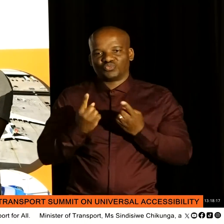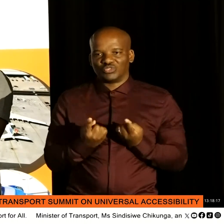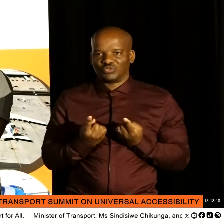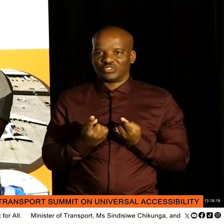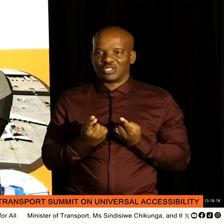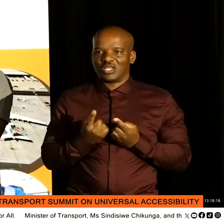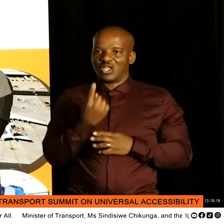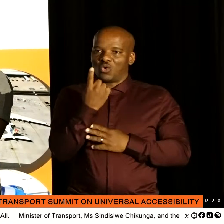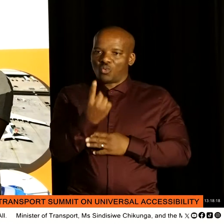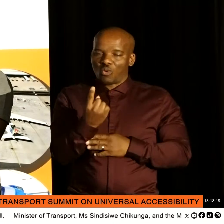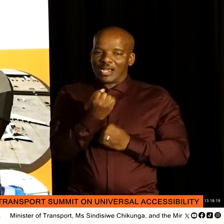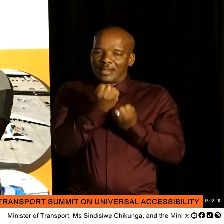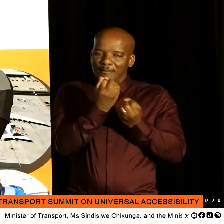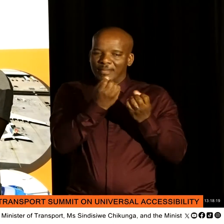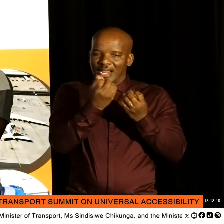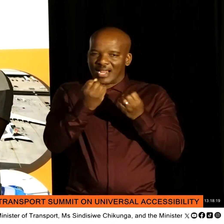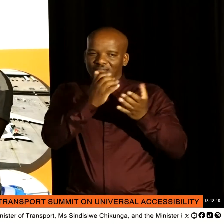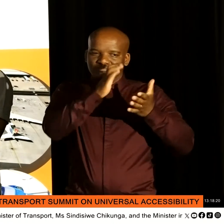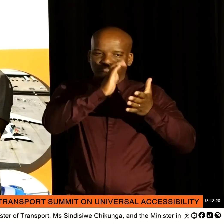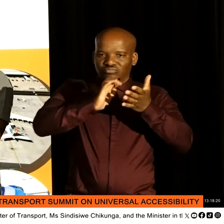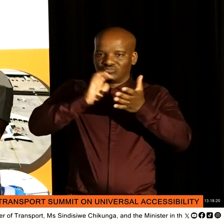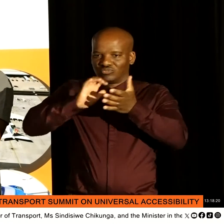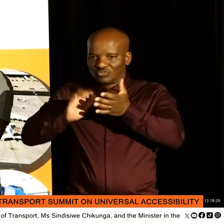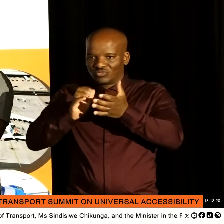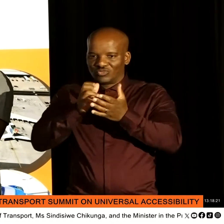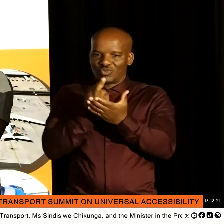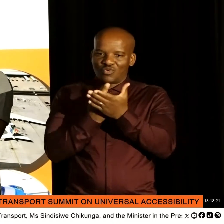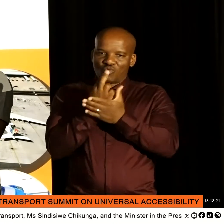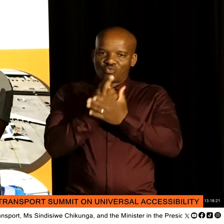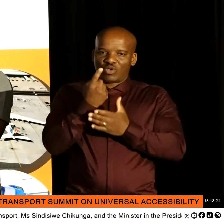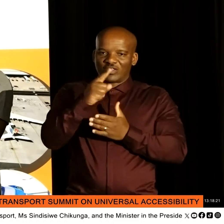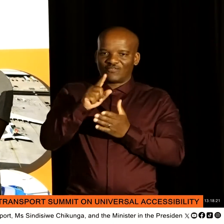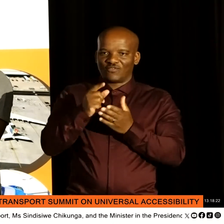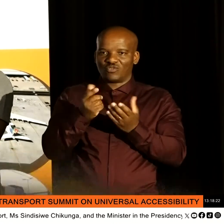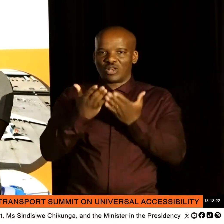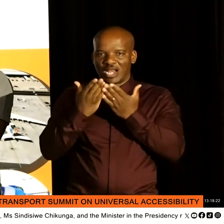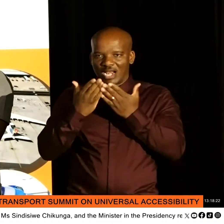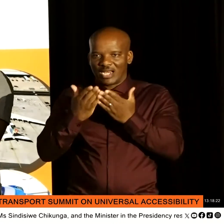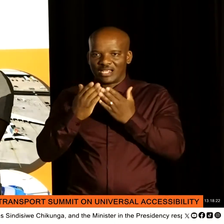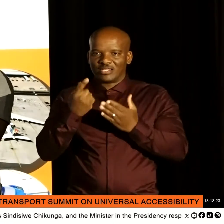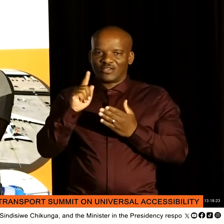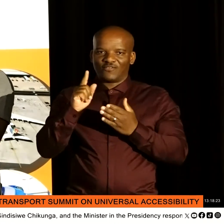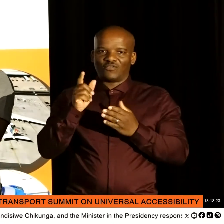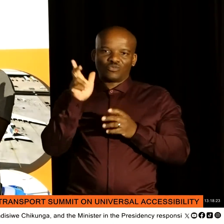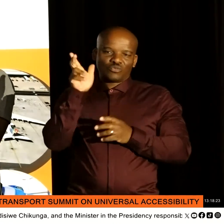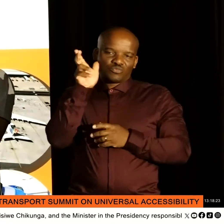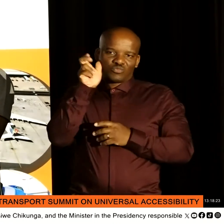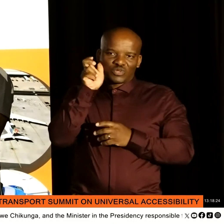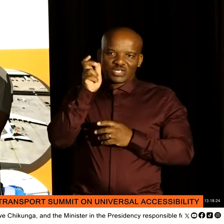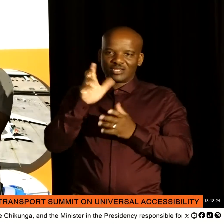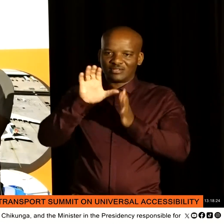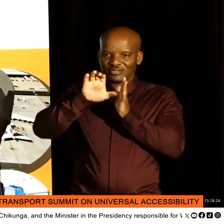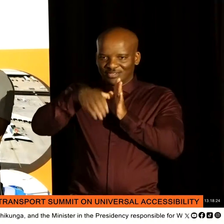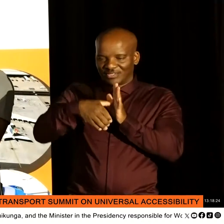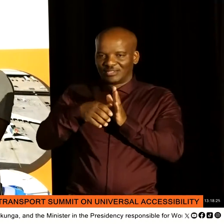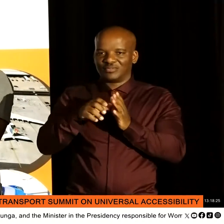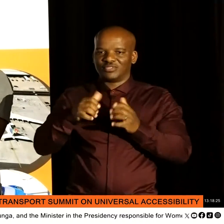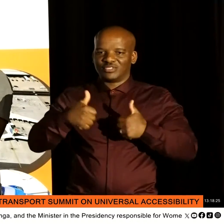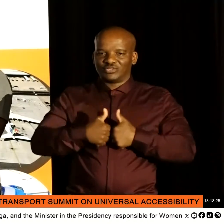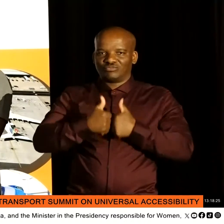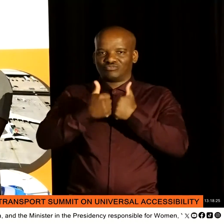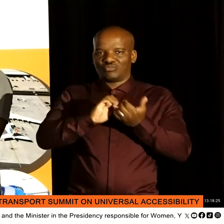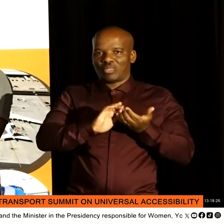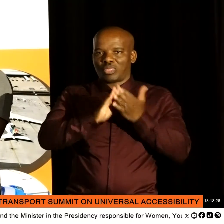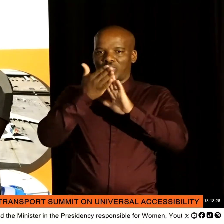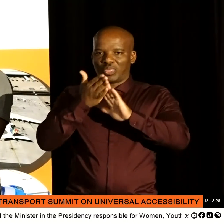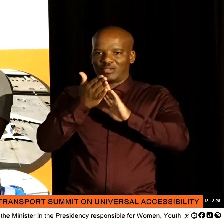This is one of the many situations where the rights of learners with hidden disabilities have been infringed. The second scenario,